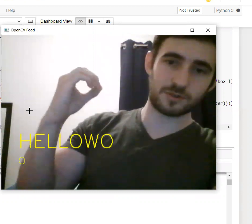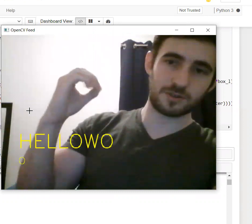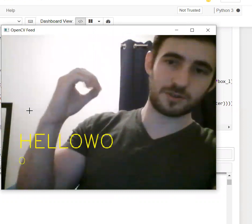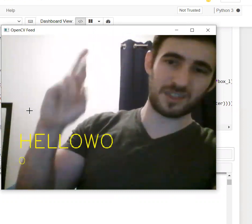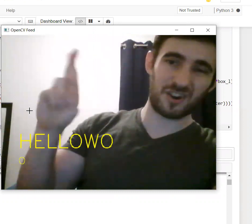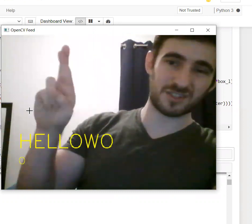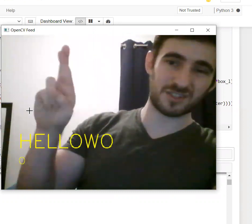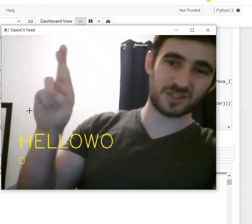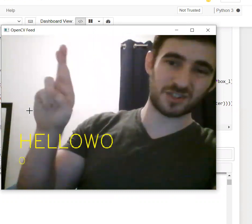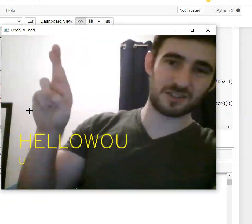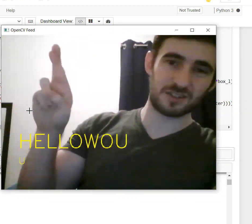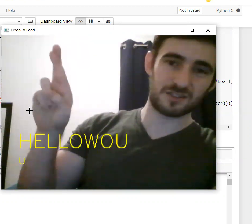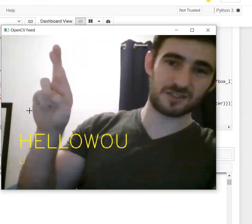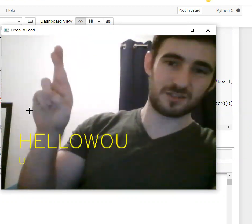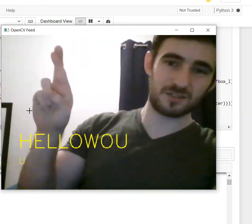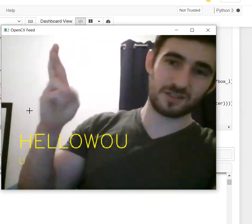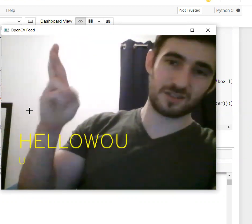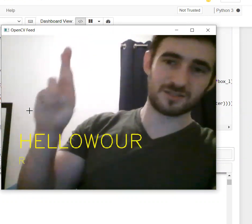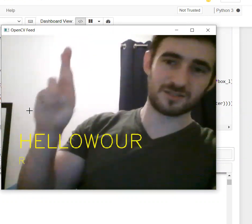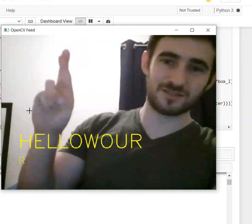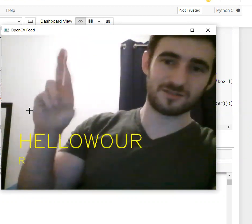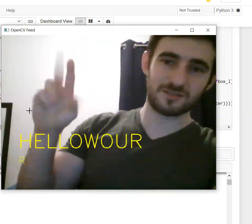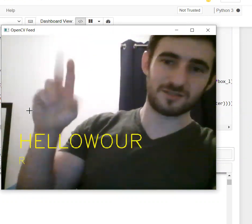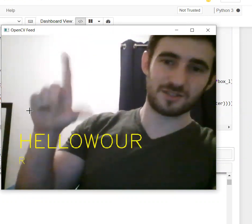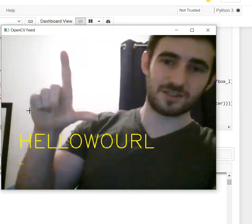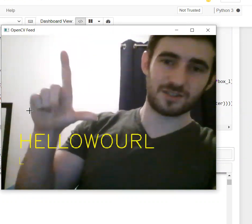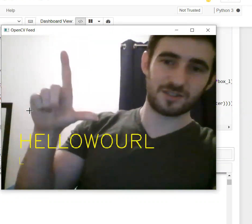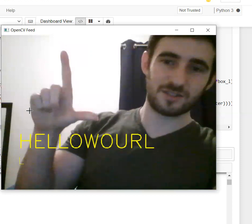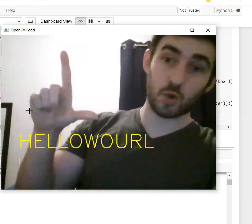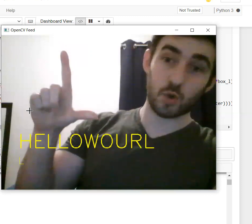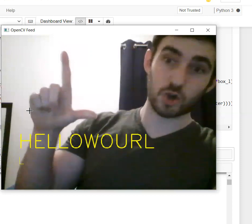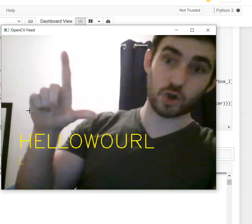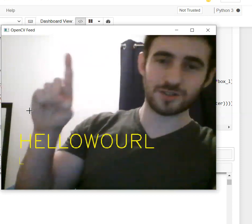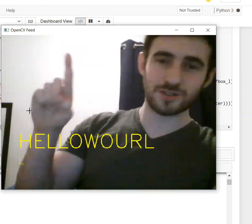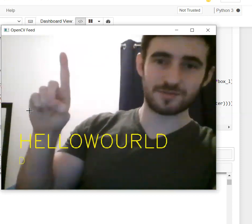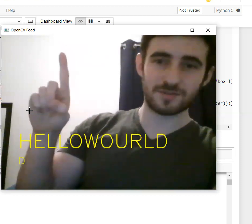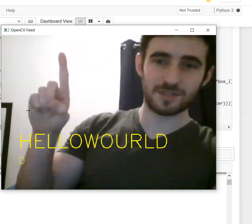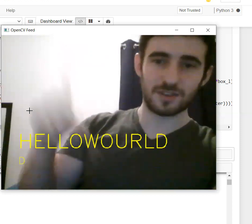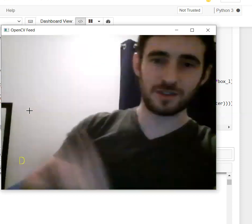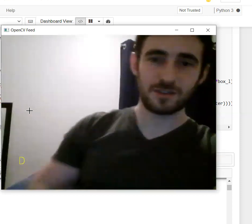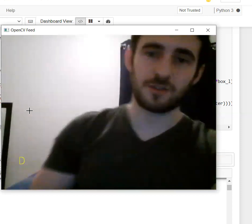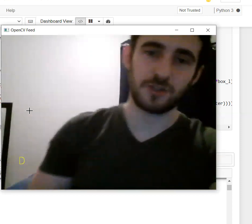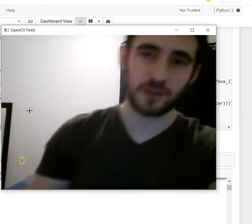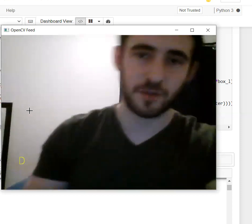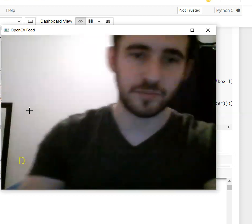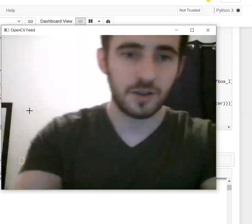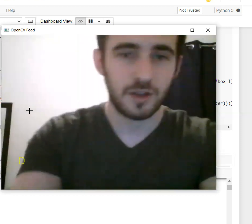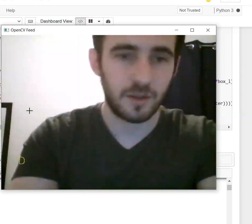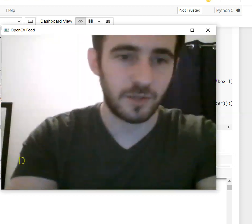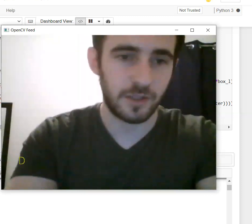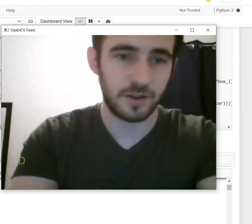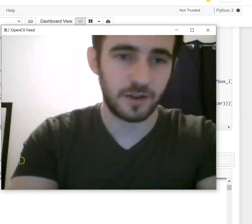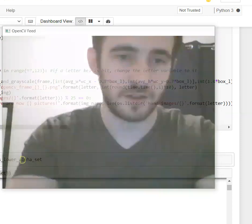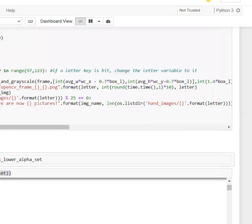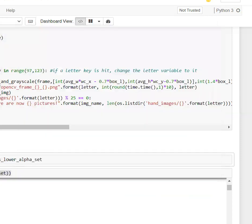world. I think the R is a little shoddy. Yeah. Hello world. So there you go.